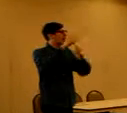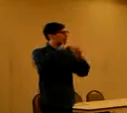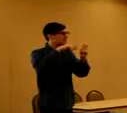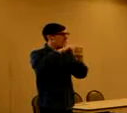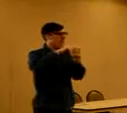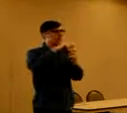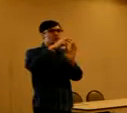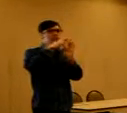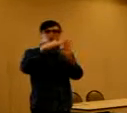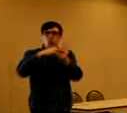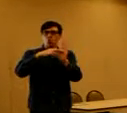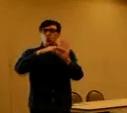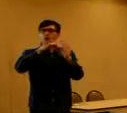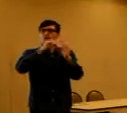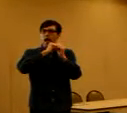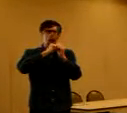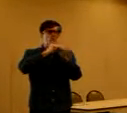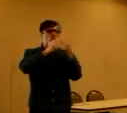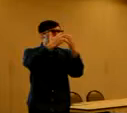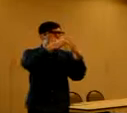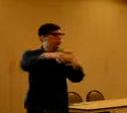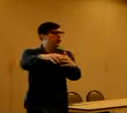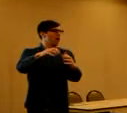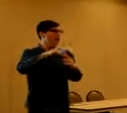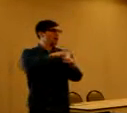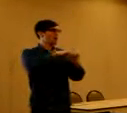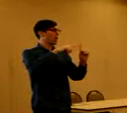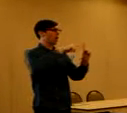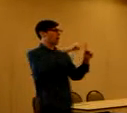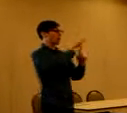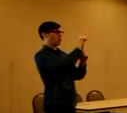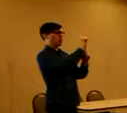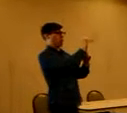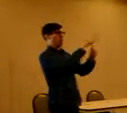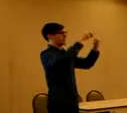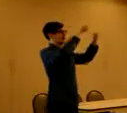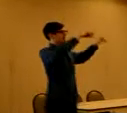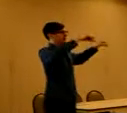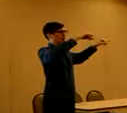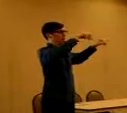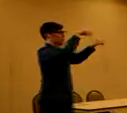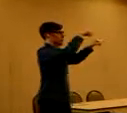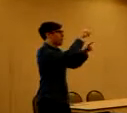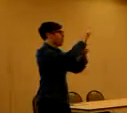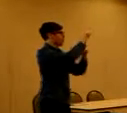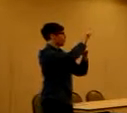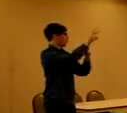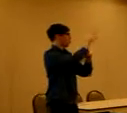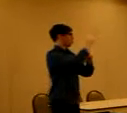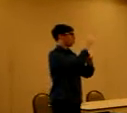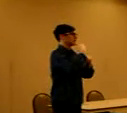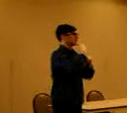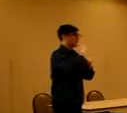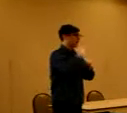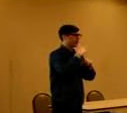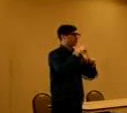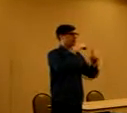exactly as far as the rules and how that will work out. but the law is the same.